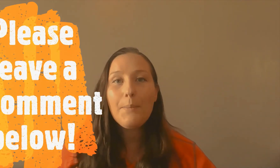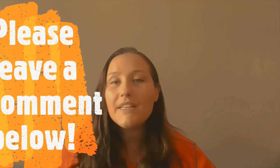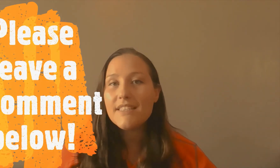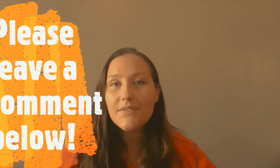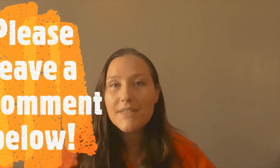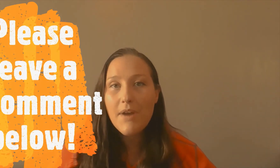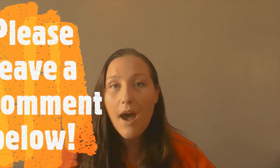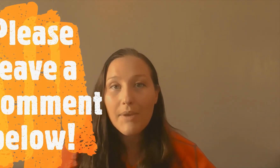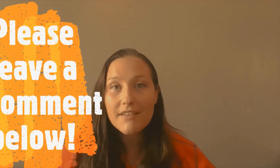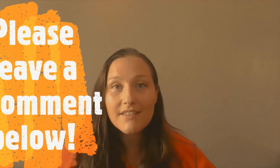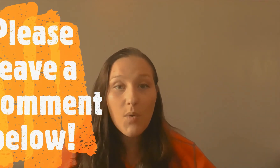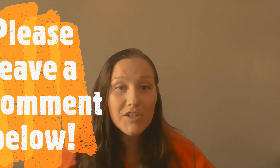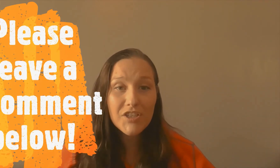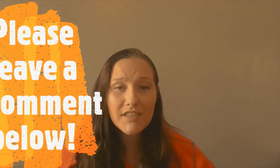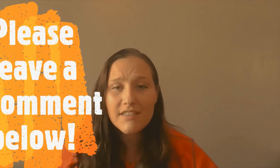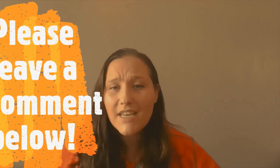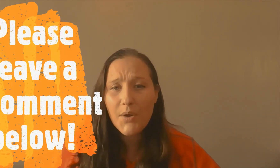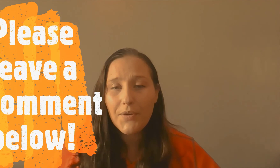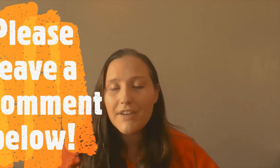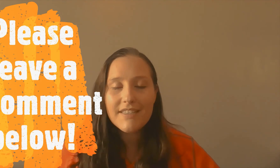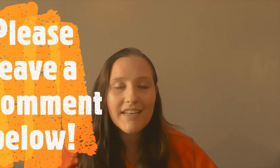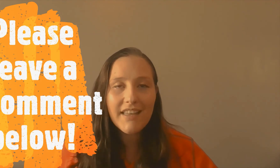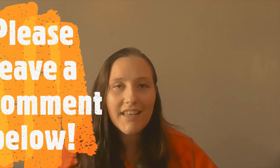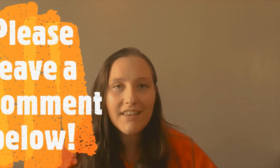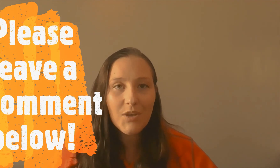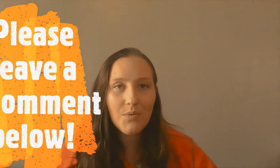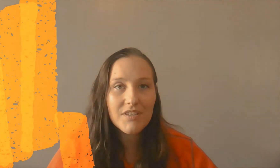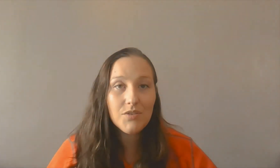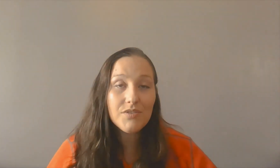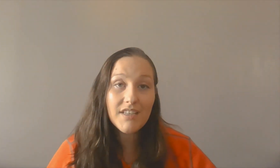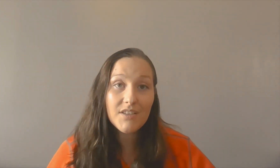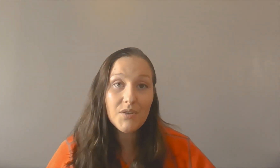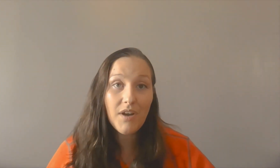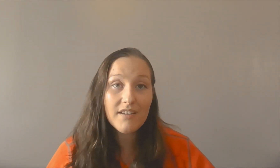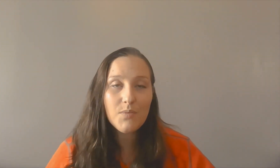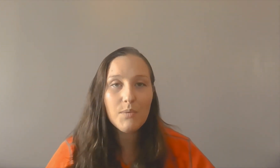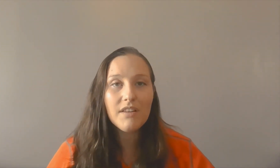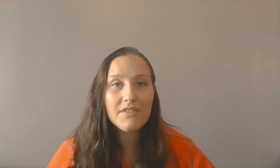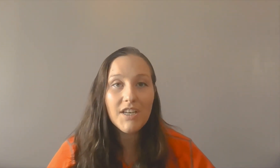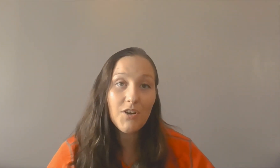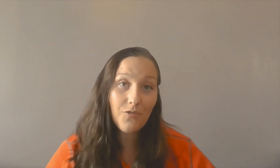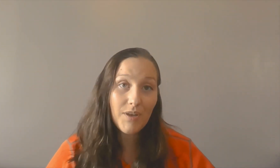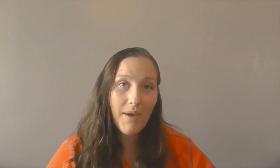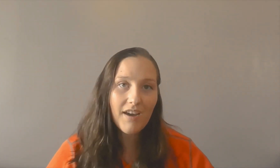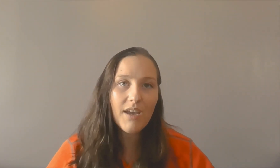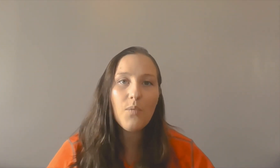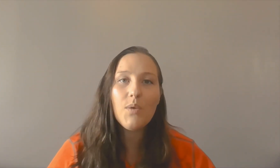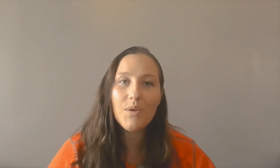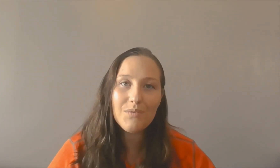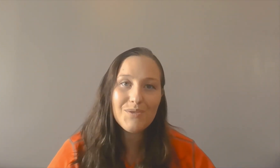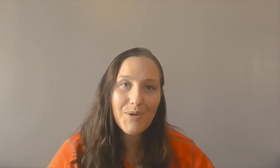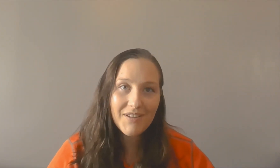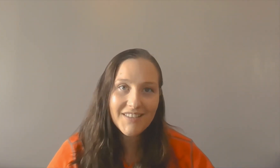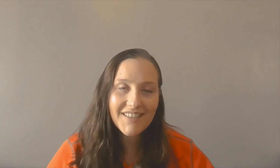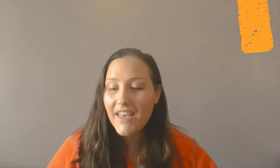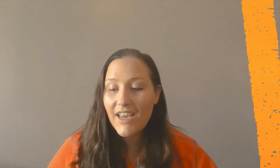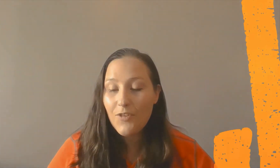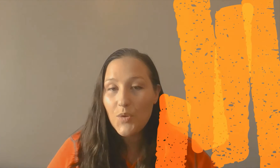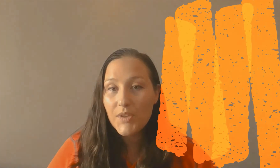please leave us some comments, questions, inquiries, anything that you want to say to us. We would love to hear your feedback and we will respond. If you would